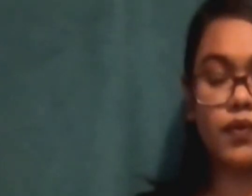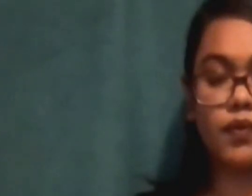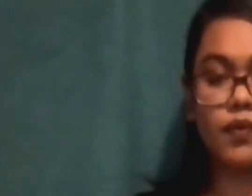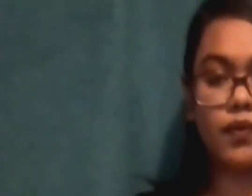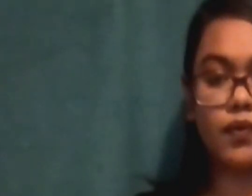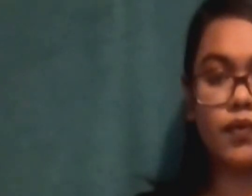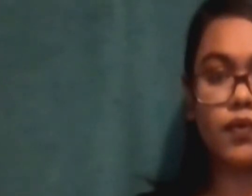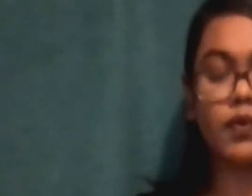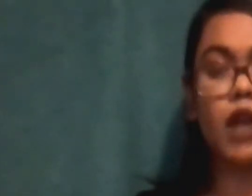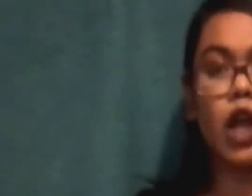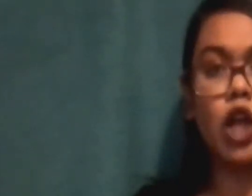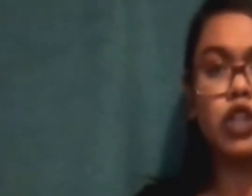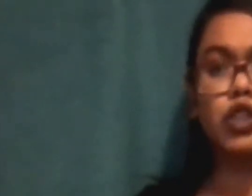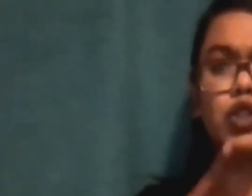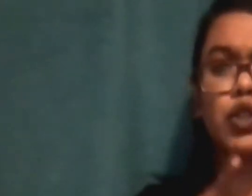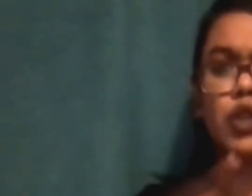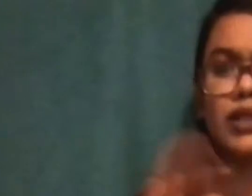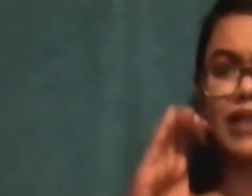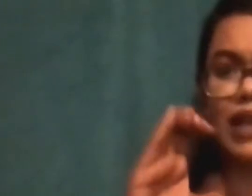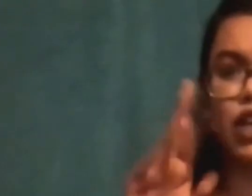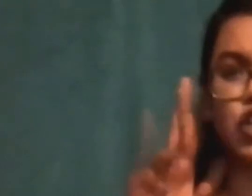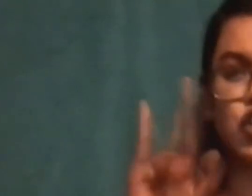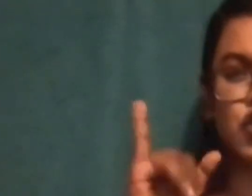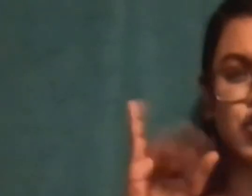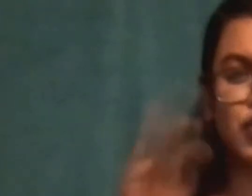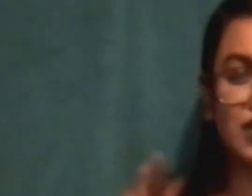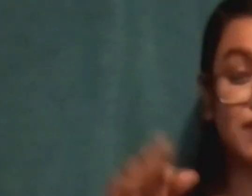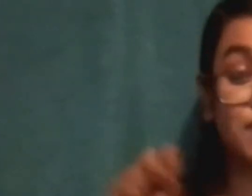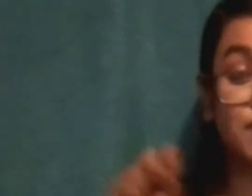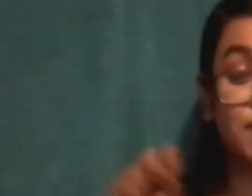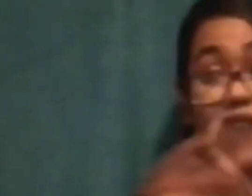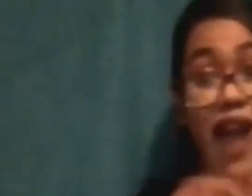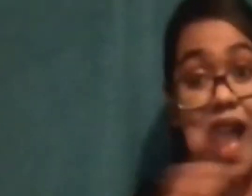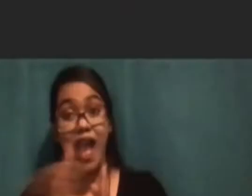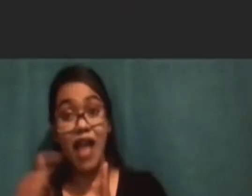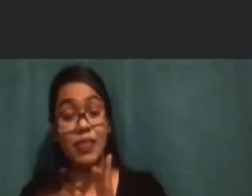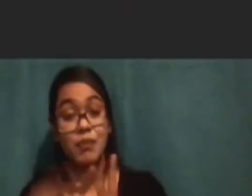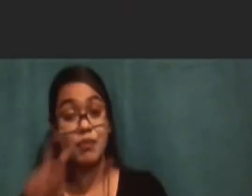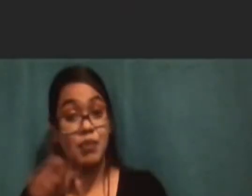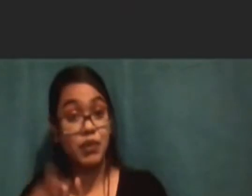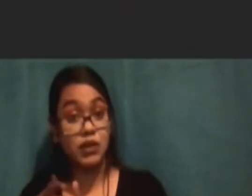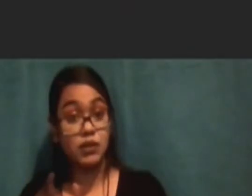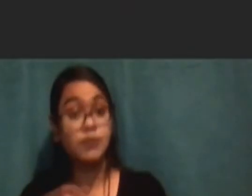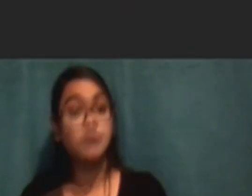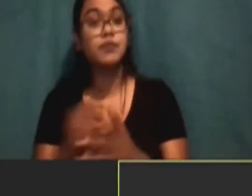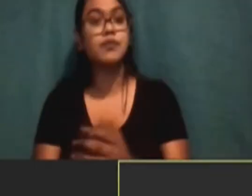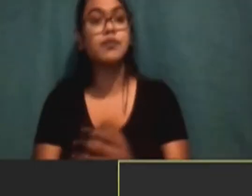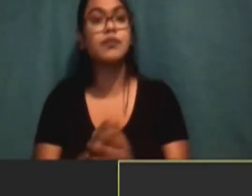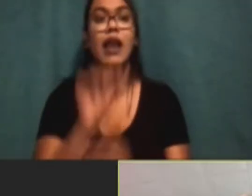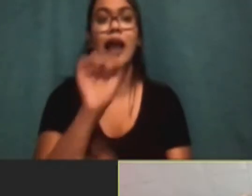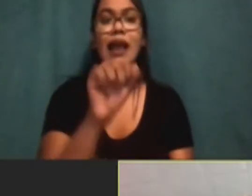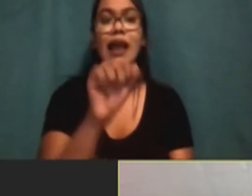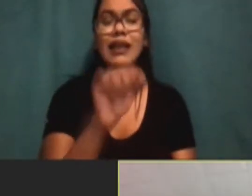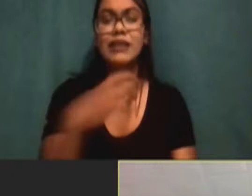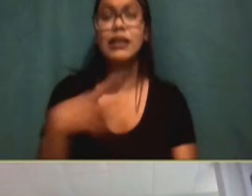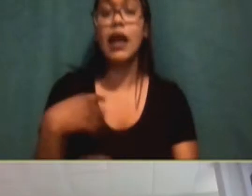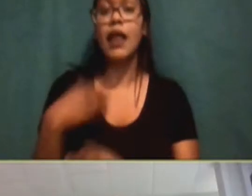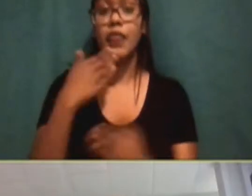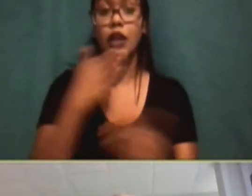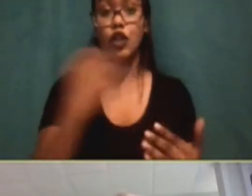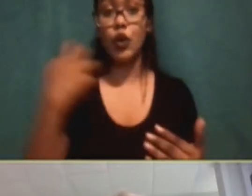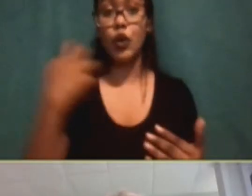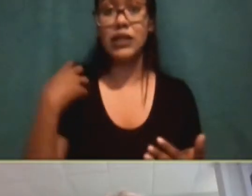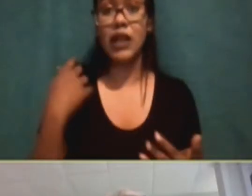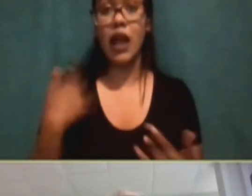Dr. Crisp, did you allocate any other person? Yeah, I thought maybe, thank you, Minister. I thought maybe Unbin would like to